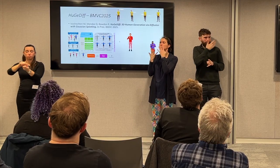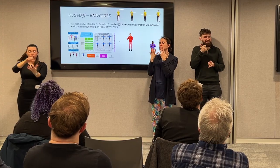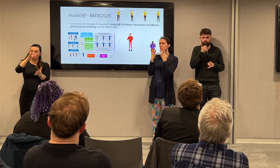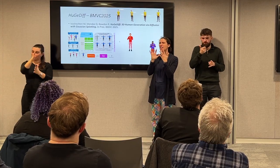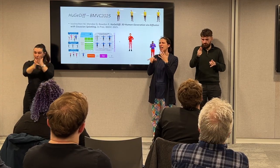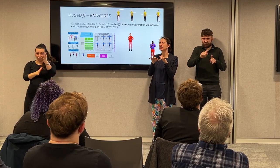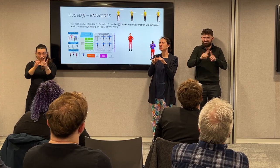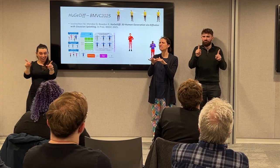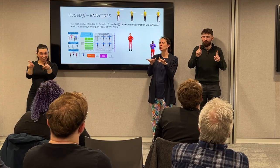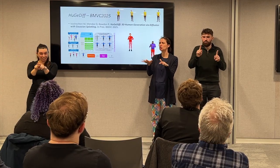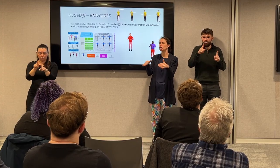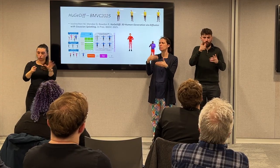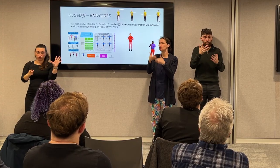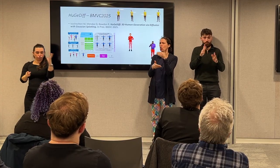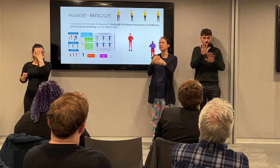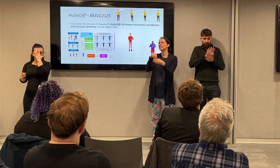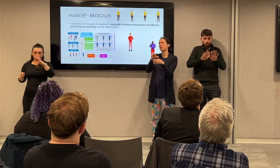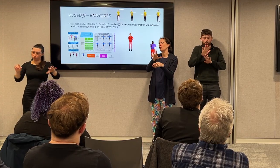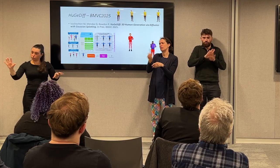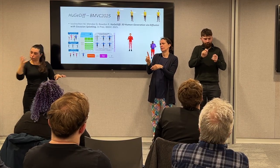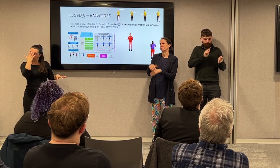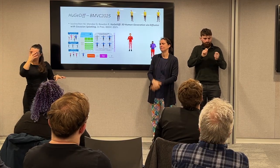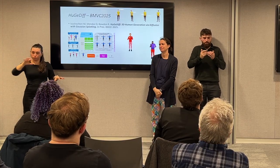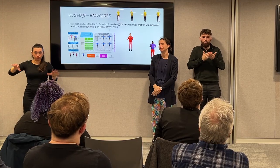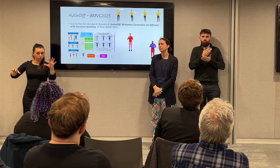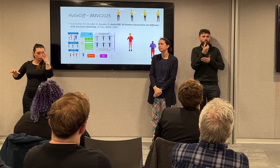diffusion process is happening in the 3D model space.